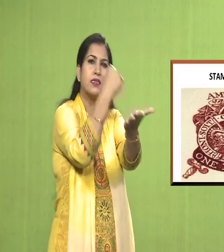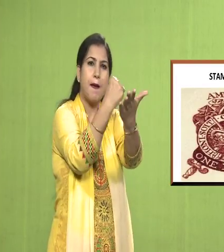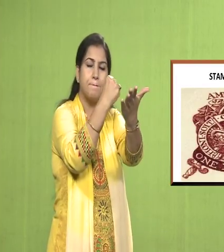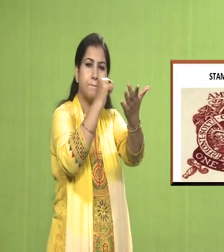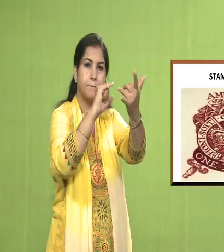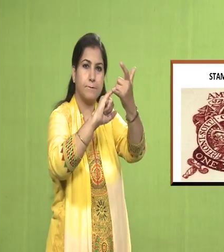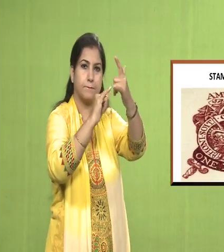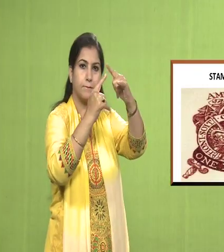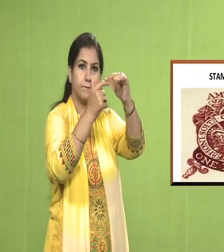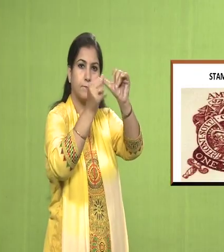1765.